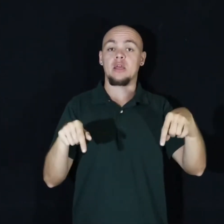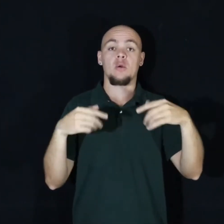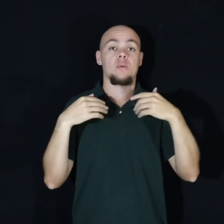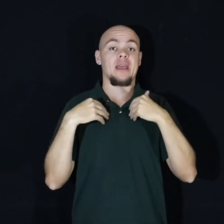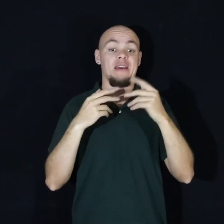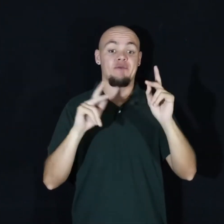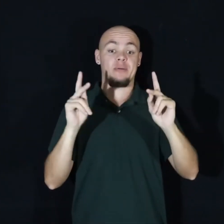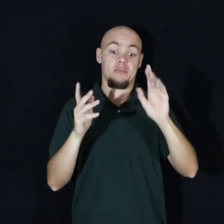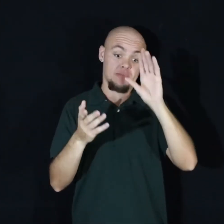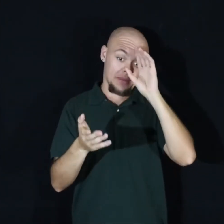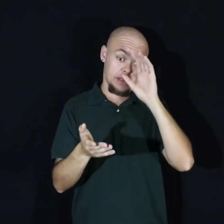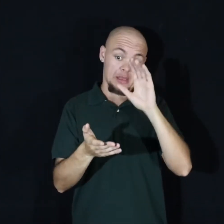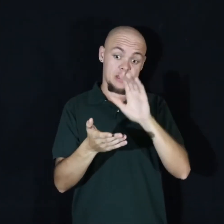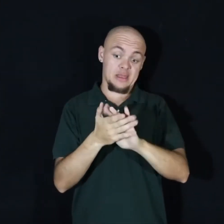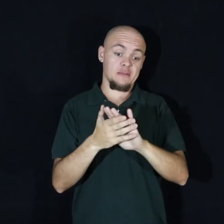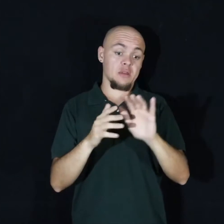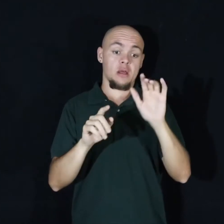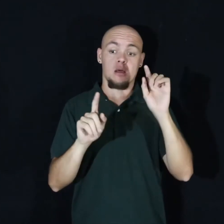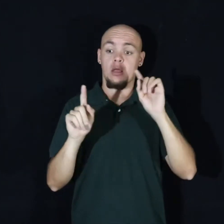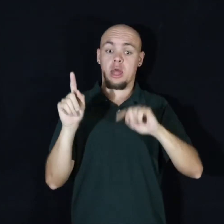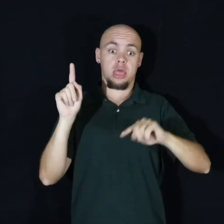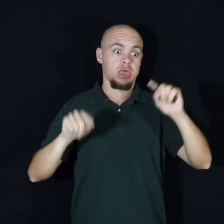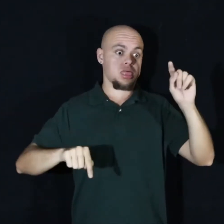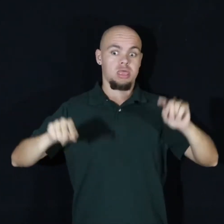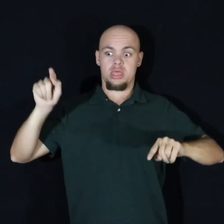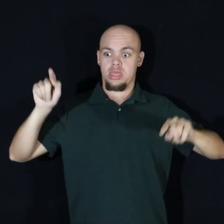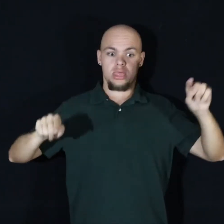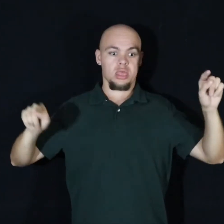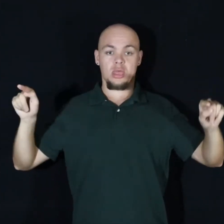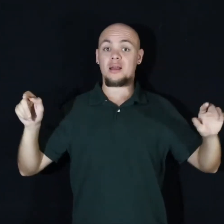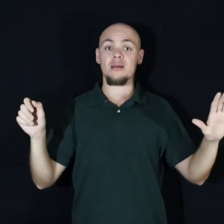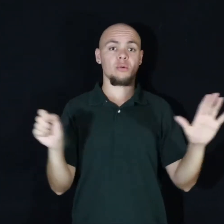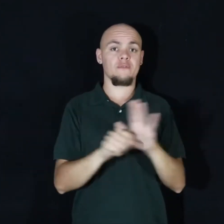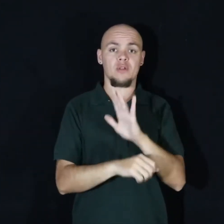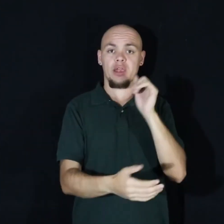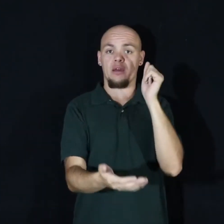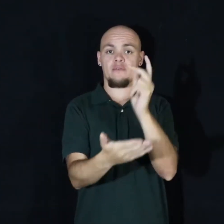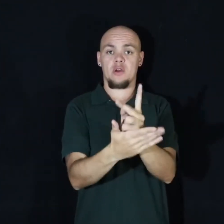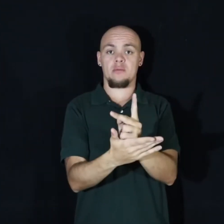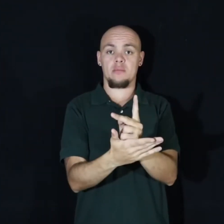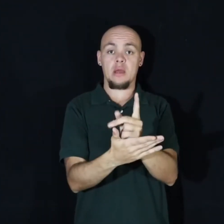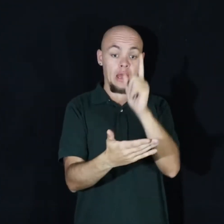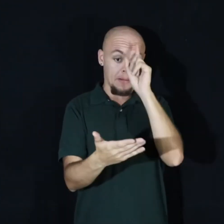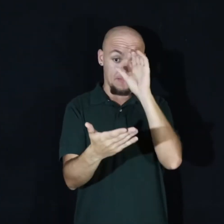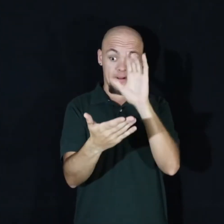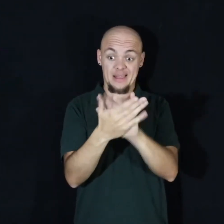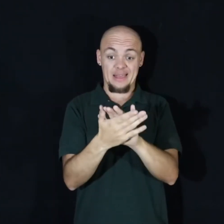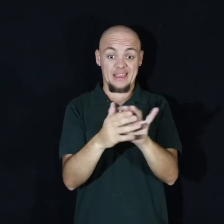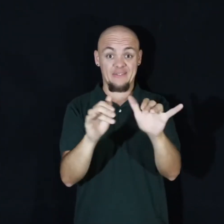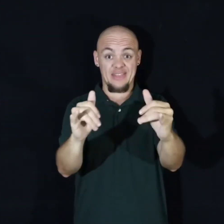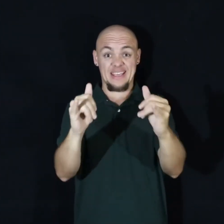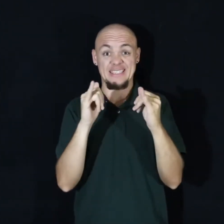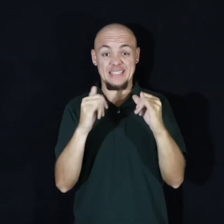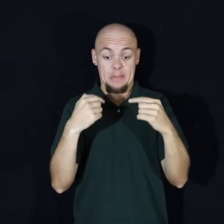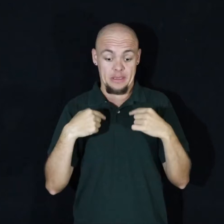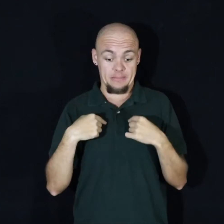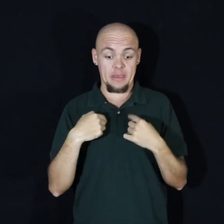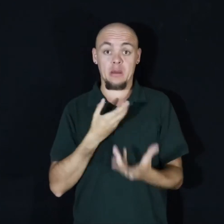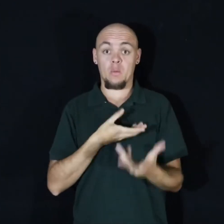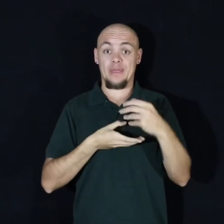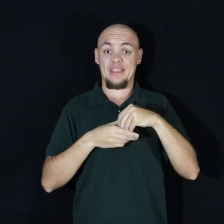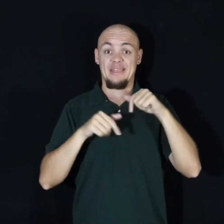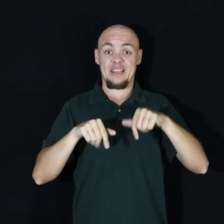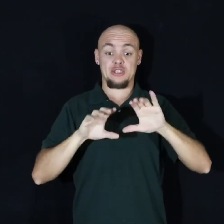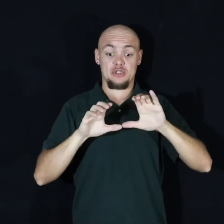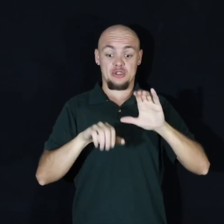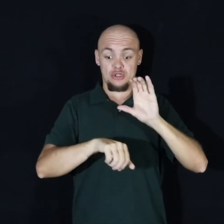in hell forever and ever. We have people whose doctrinal beliefs are kind of all over the map. And we fully affirm them. You don't have to